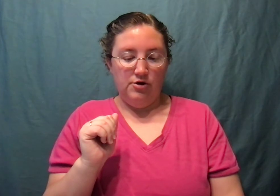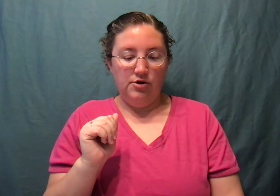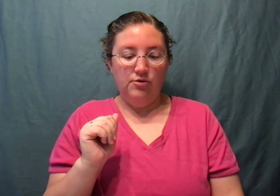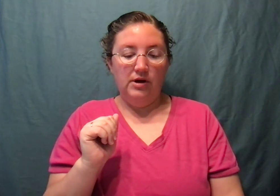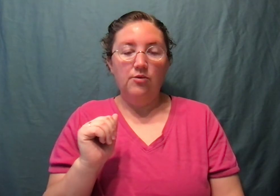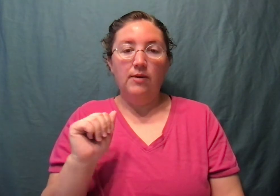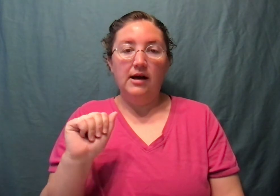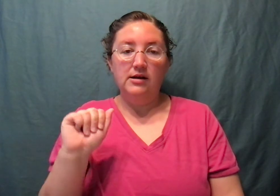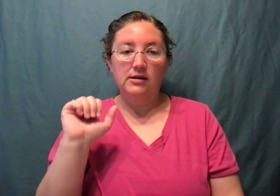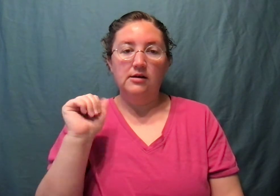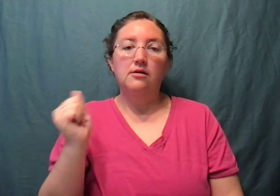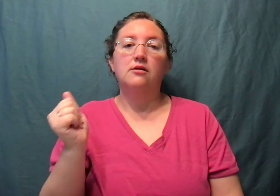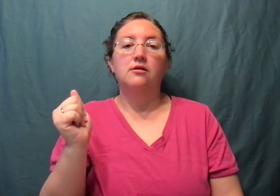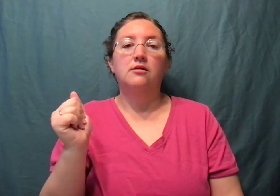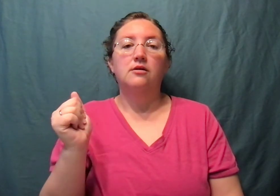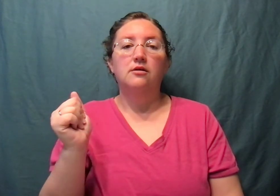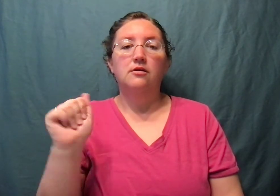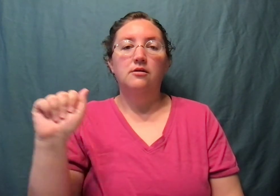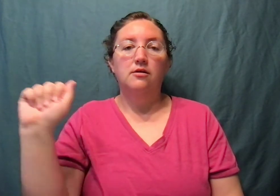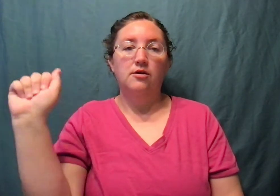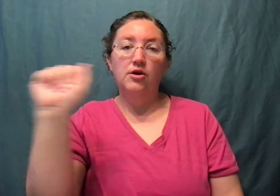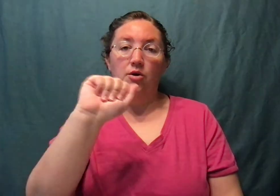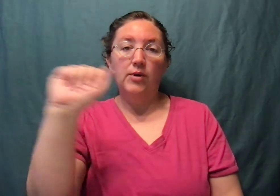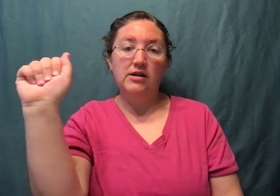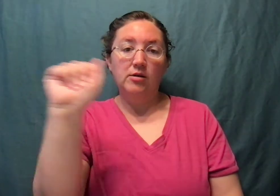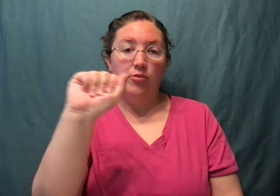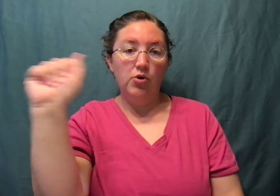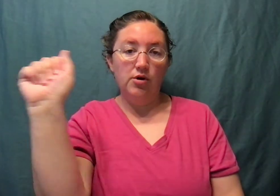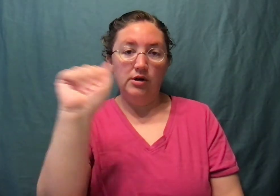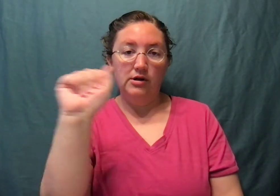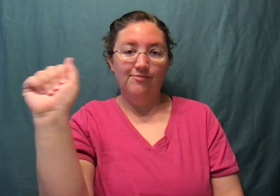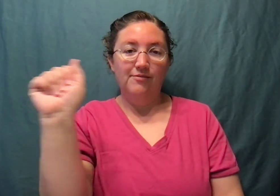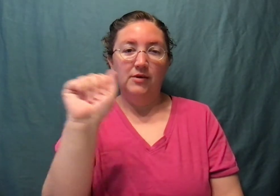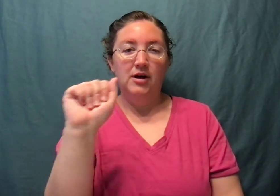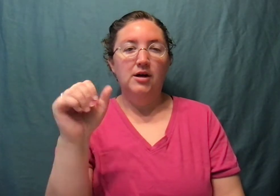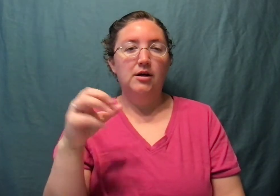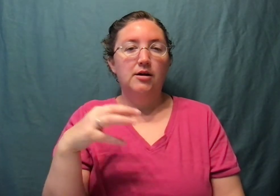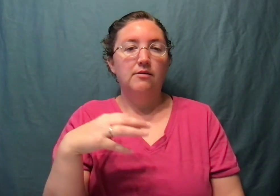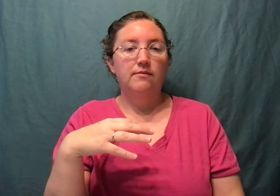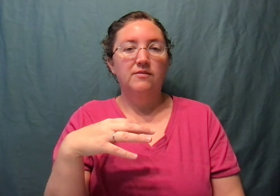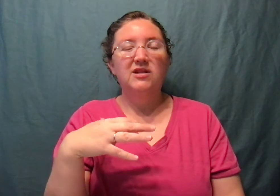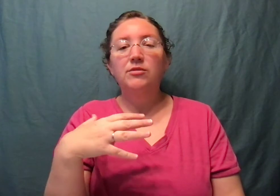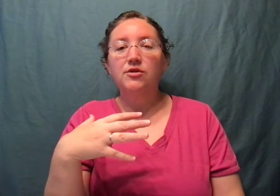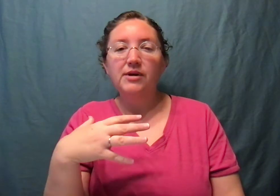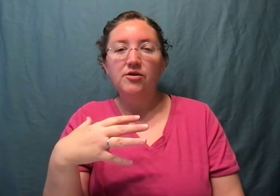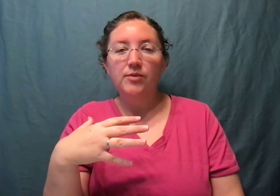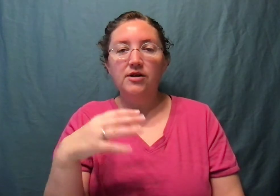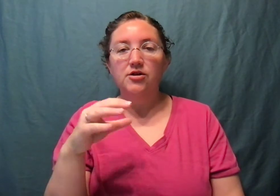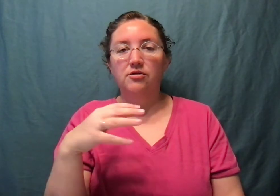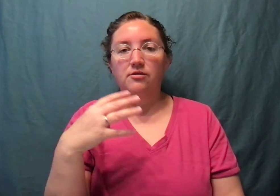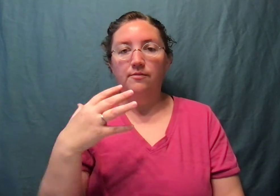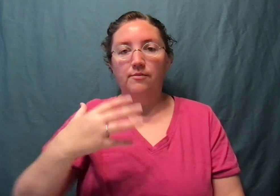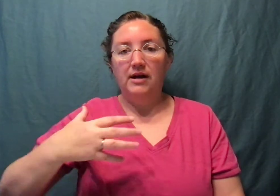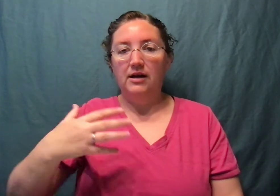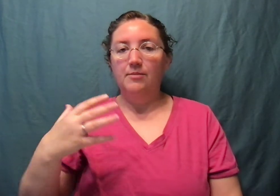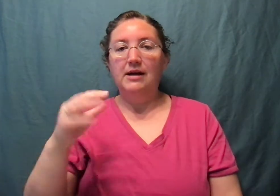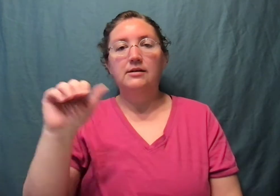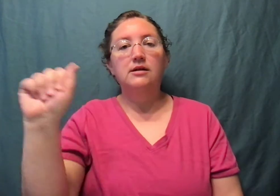To erase, you can erase a board. Similar to being directional, making it make sense.